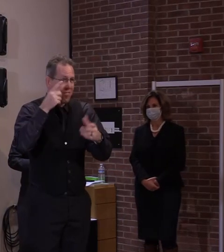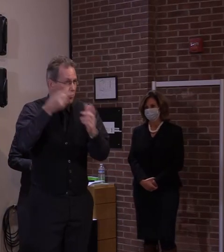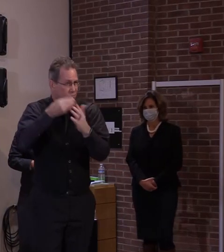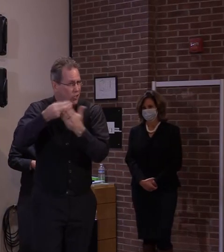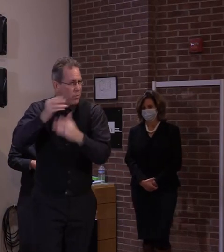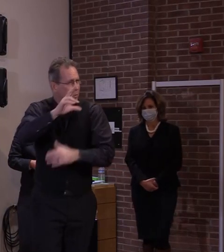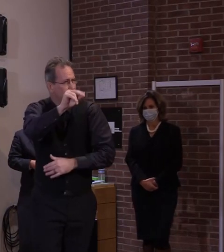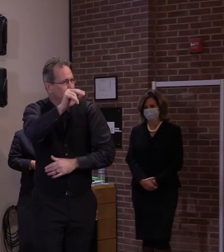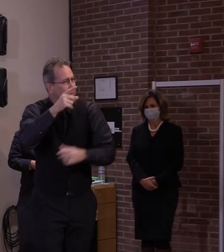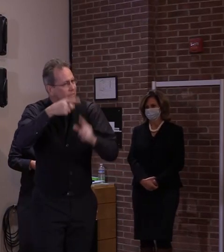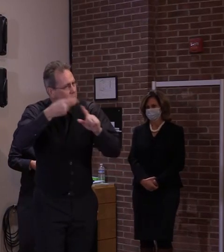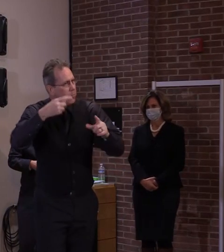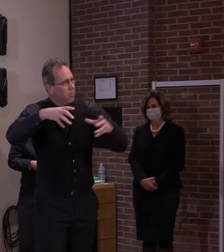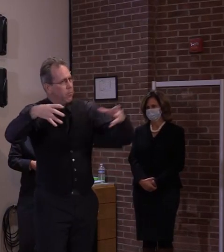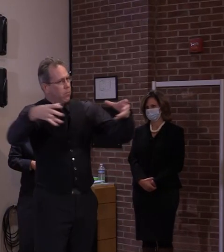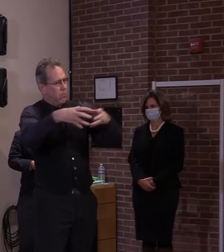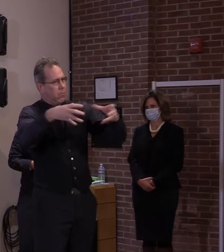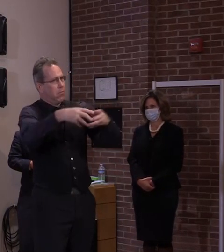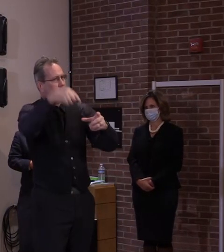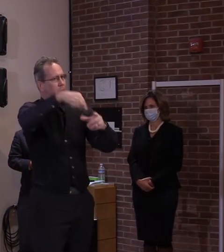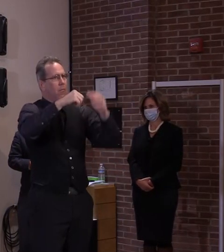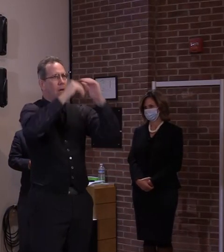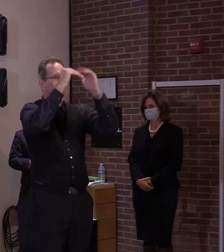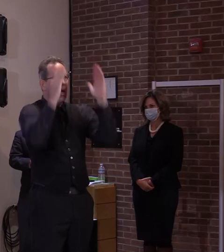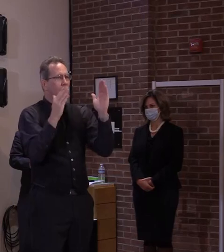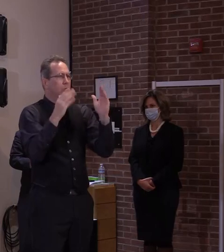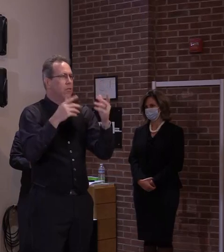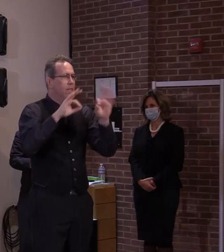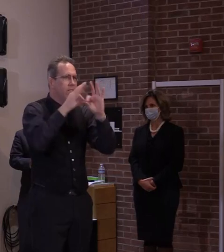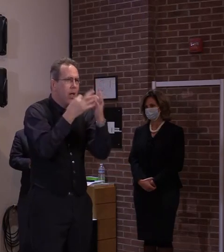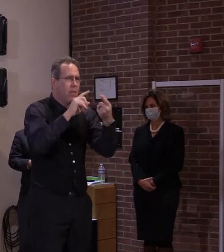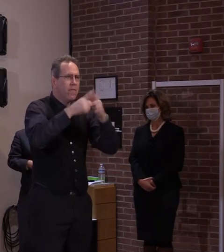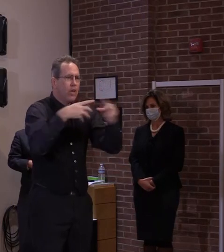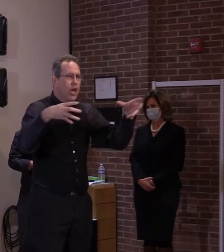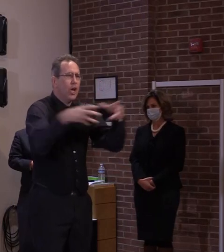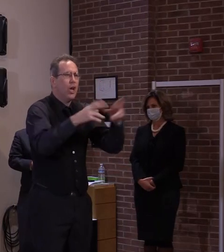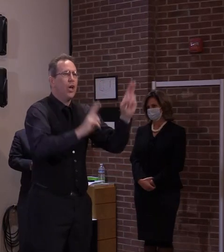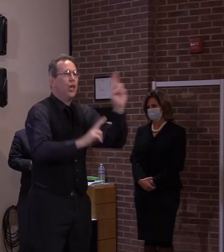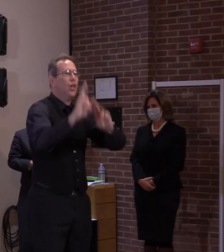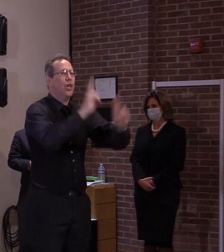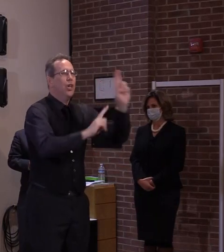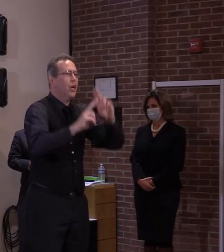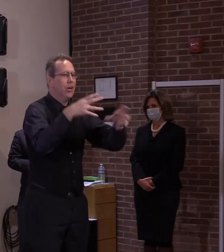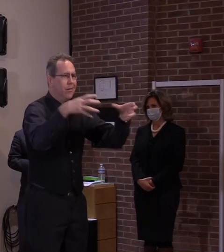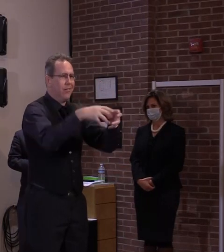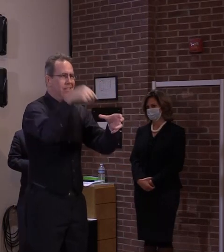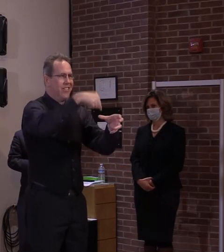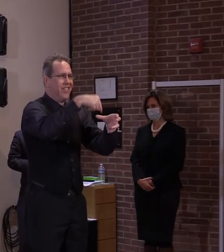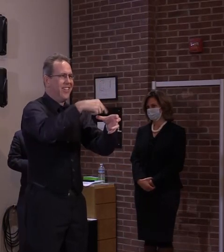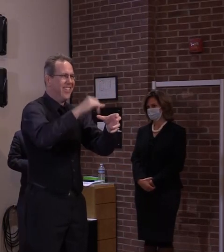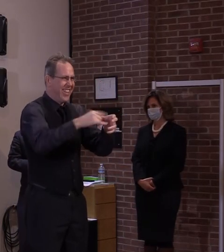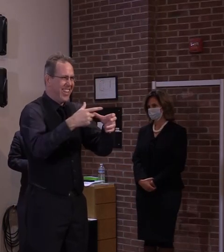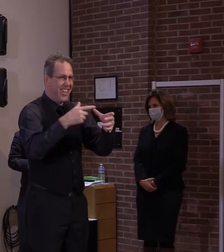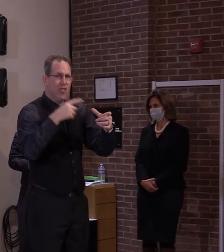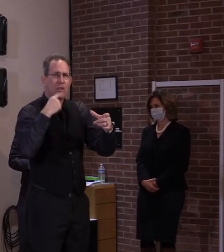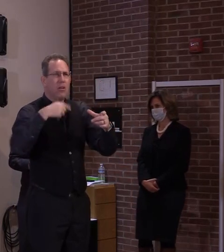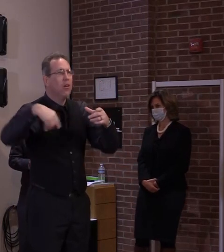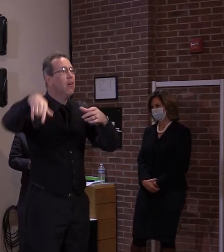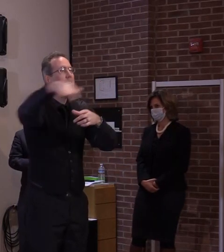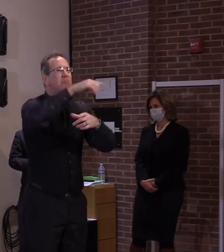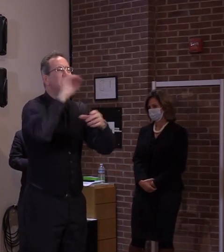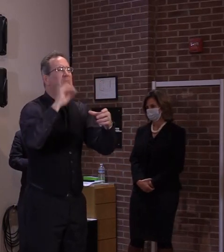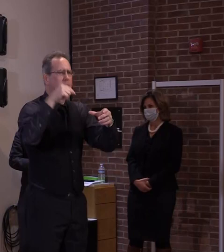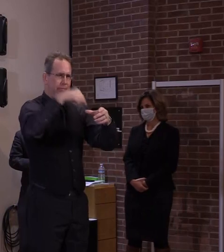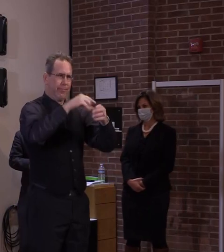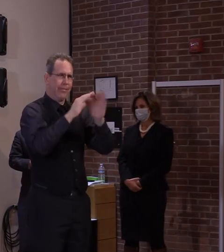about the gathering. It's about those small gatherings, some of those small gatherings in homes, and certainly